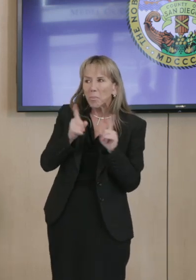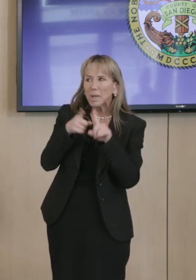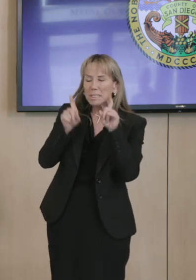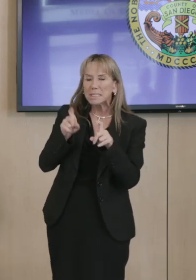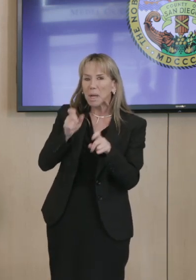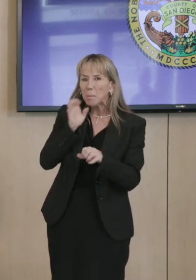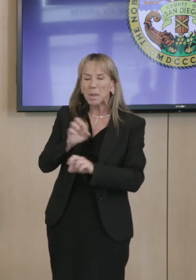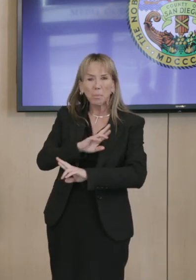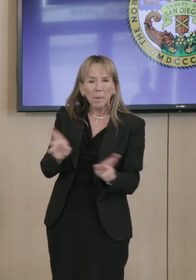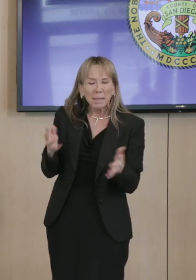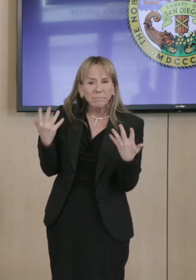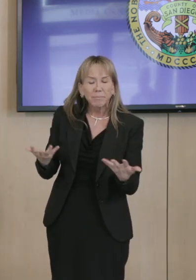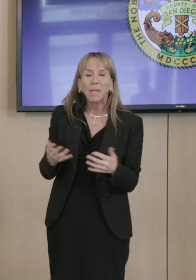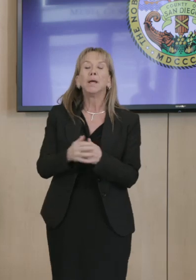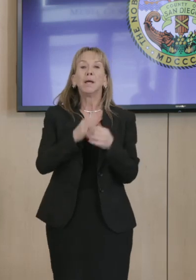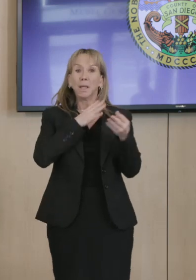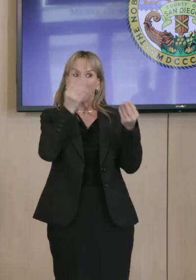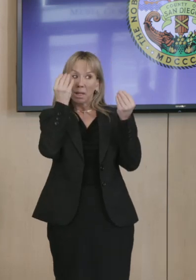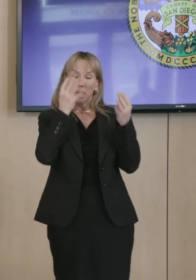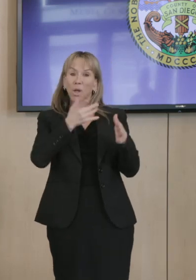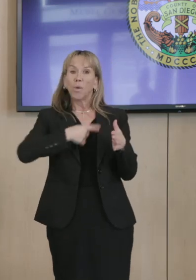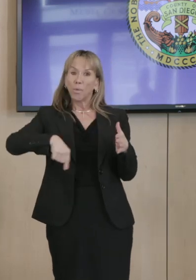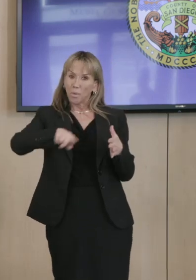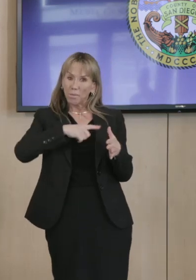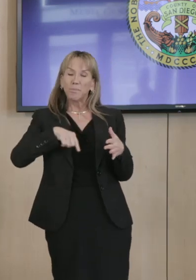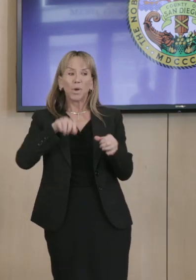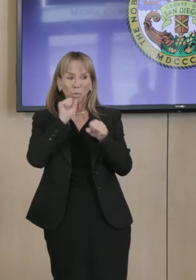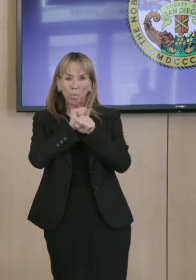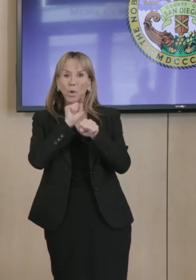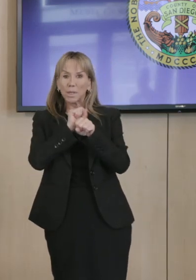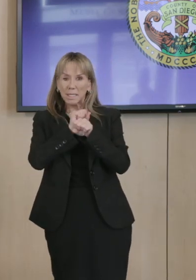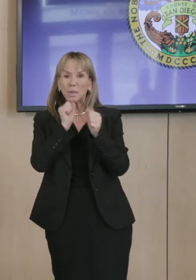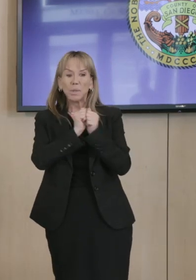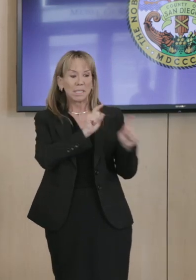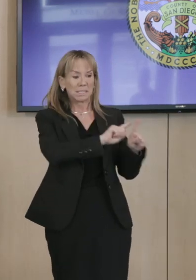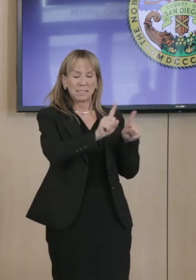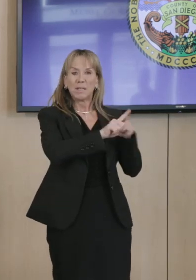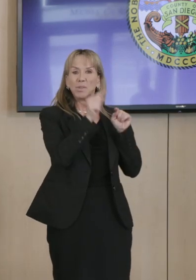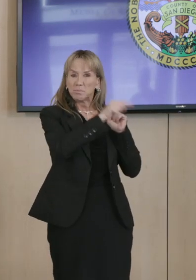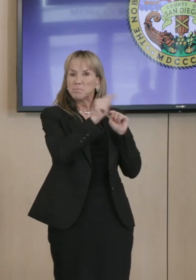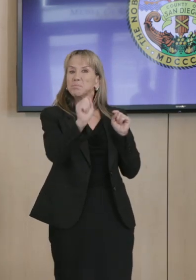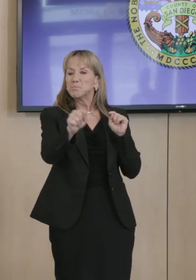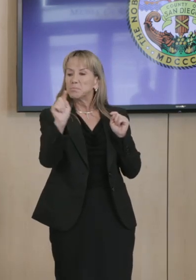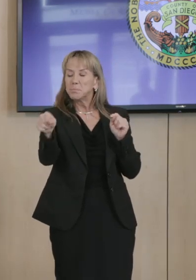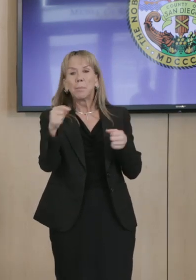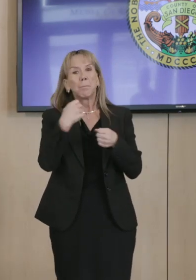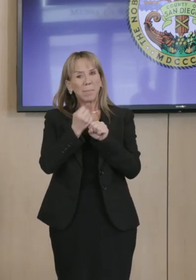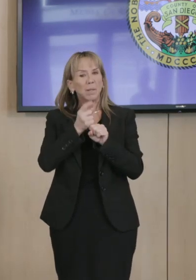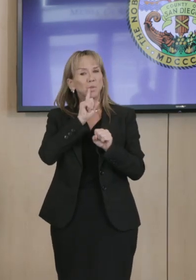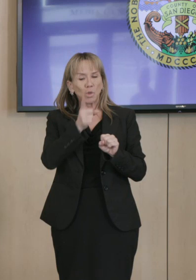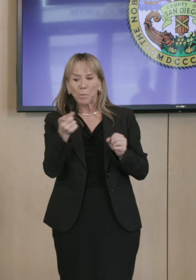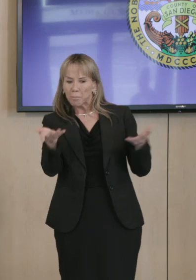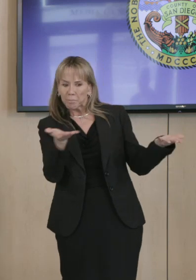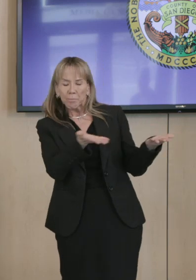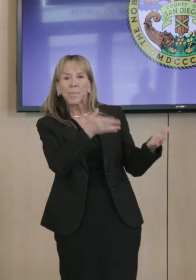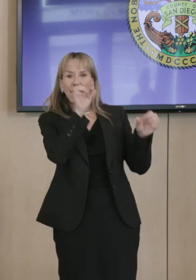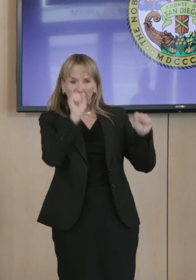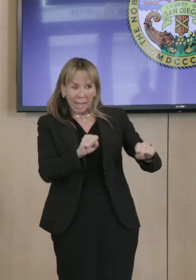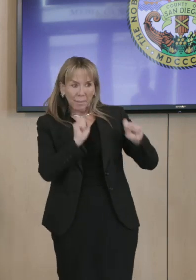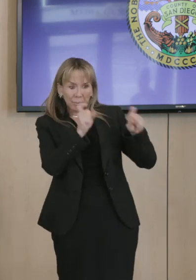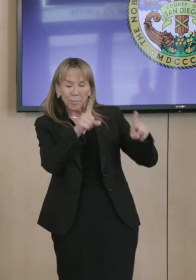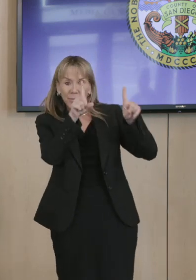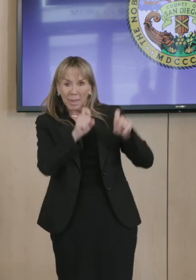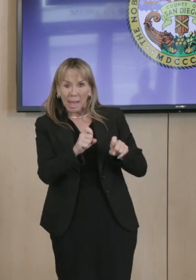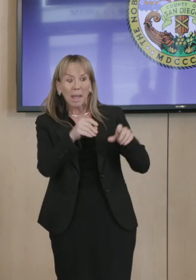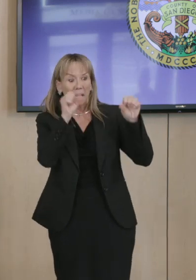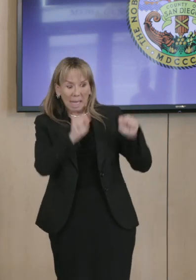the public health department is working with various vendors to make sure that platforms that can run the test